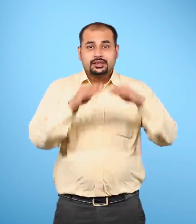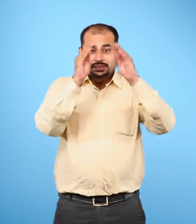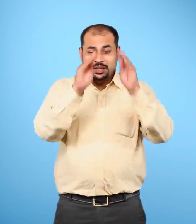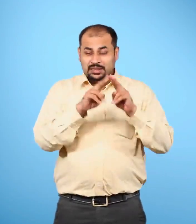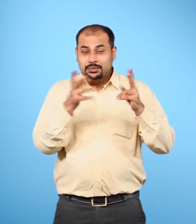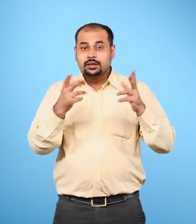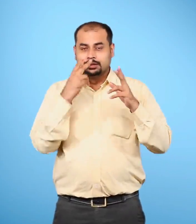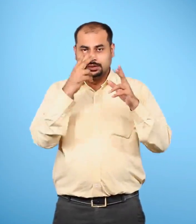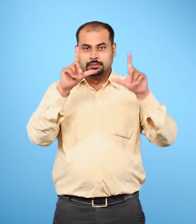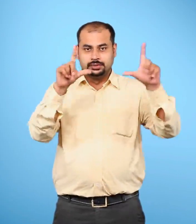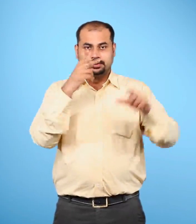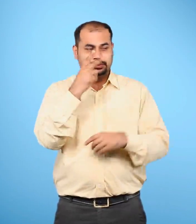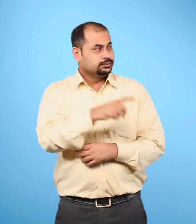and made shapes like these.